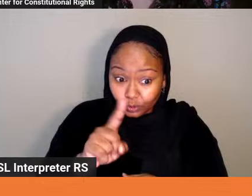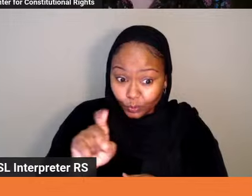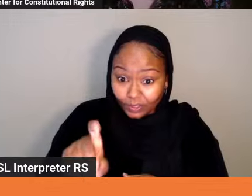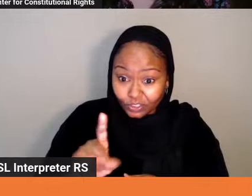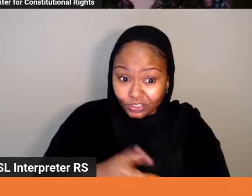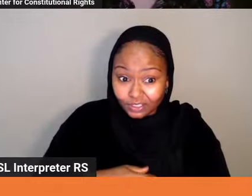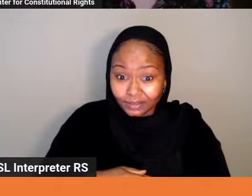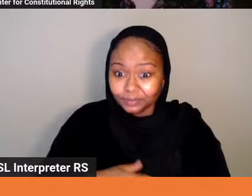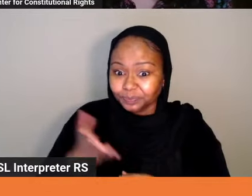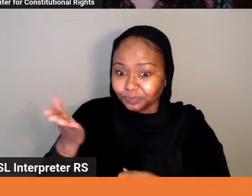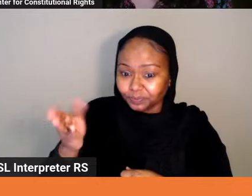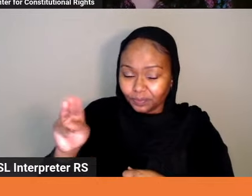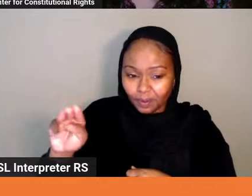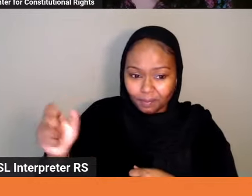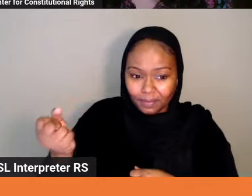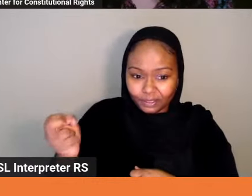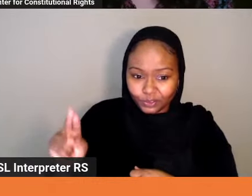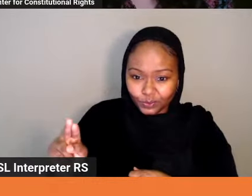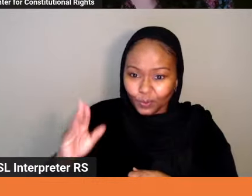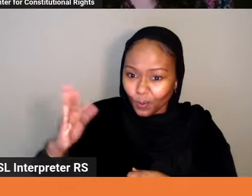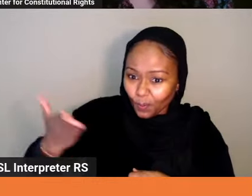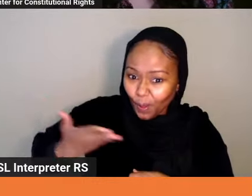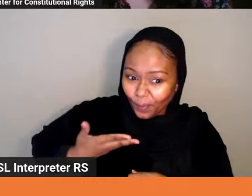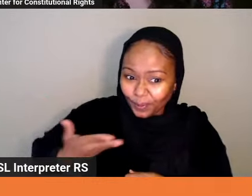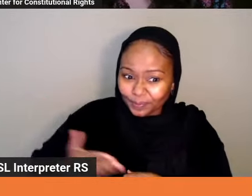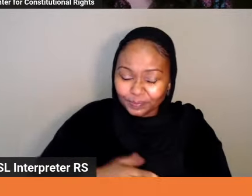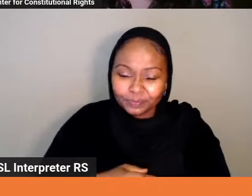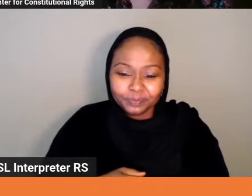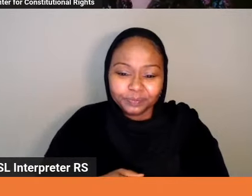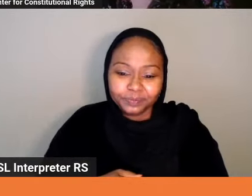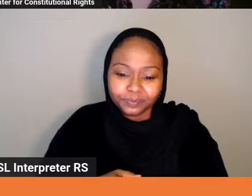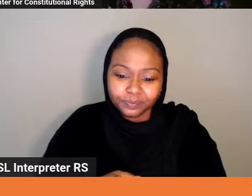and this is to Mansour. Welcome, Mansour.